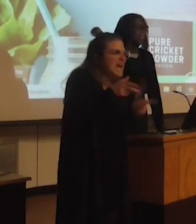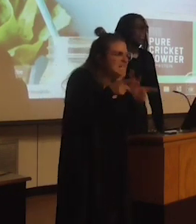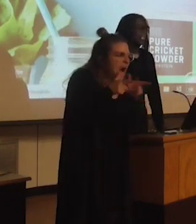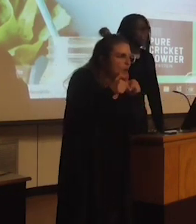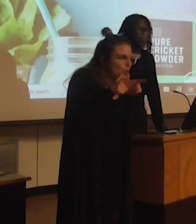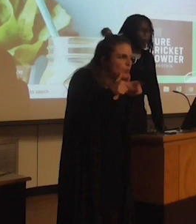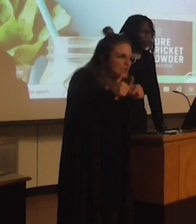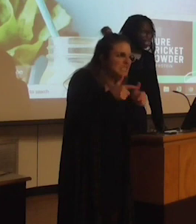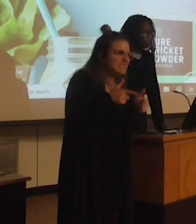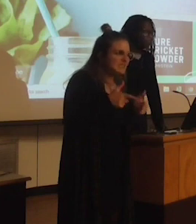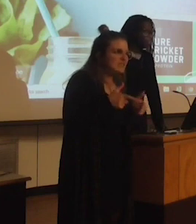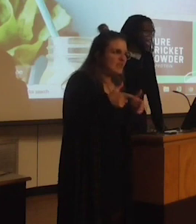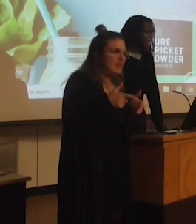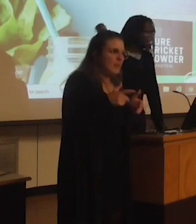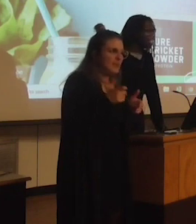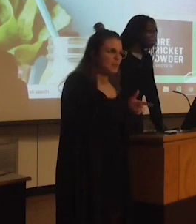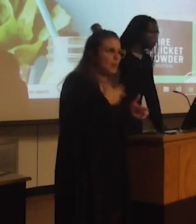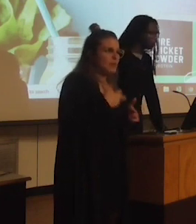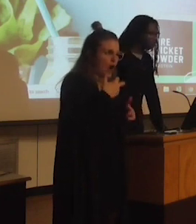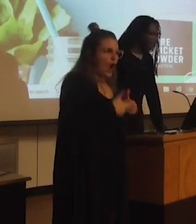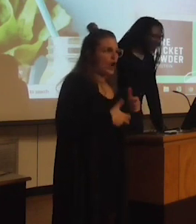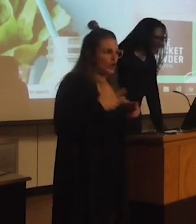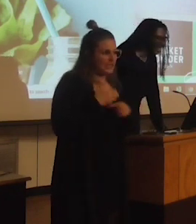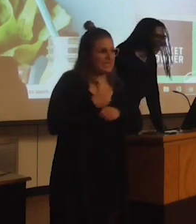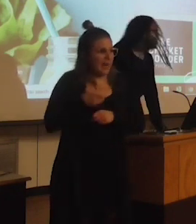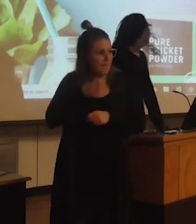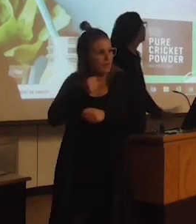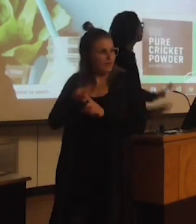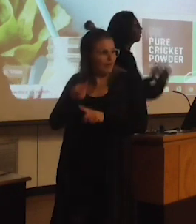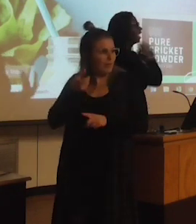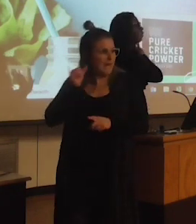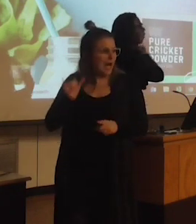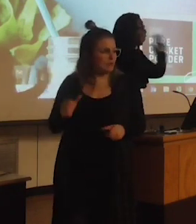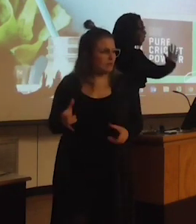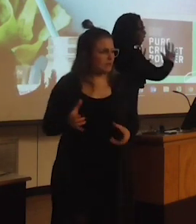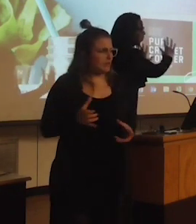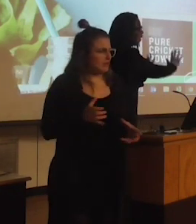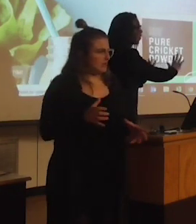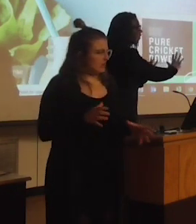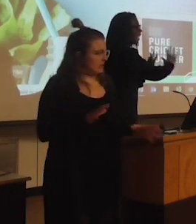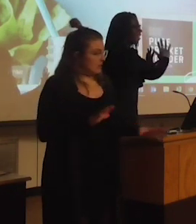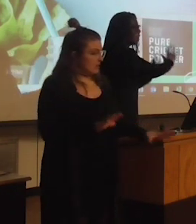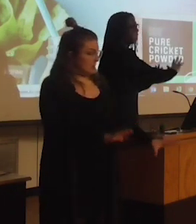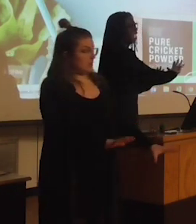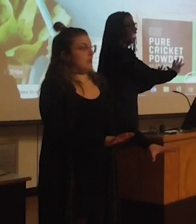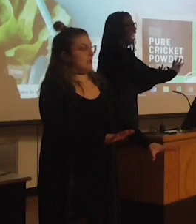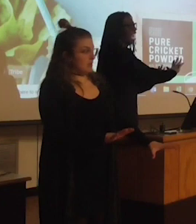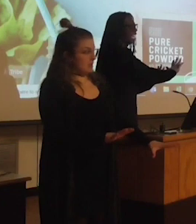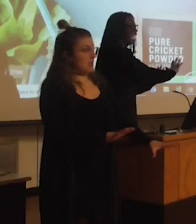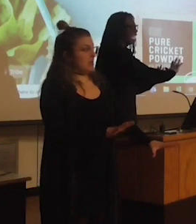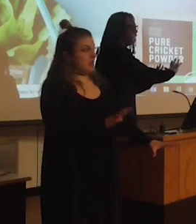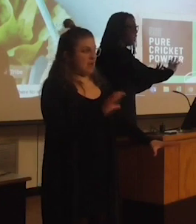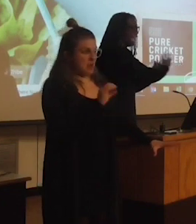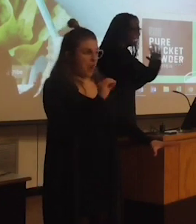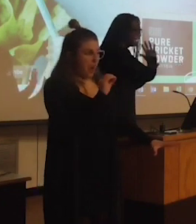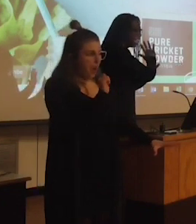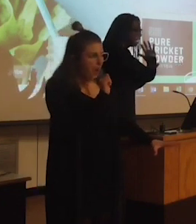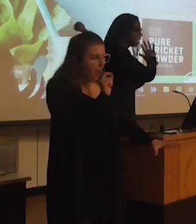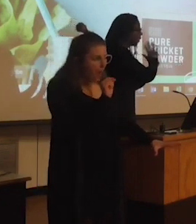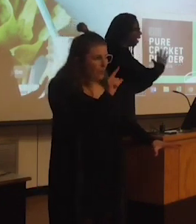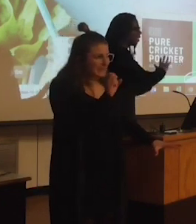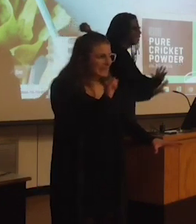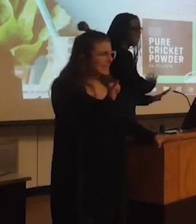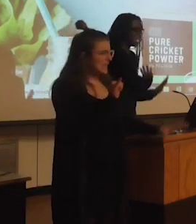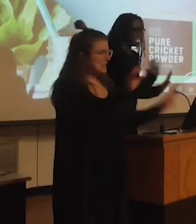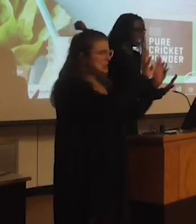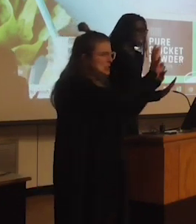like, you know, it's going to be too hard in the future to actually get milk from cows. This is like rows and rows of like Oatly and like, you know, and